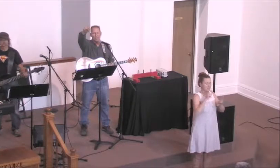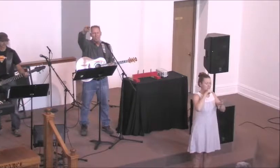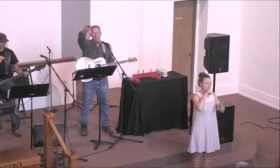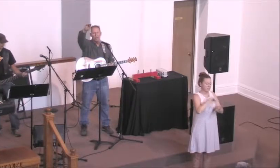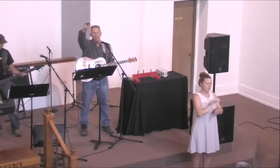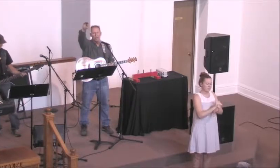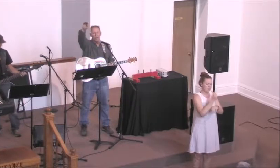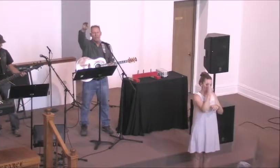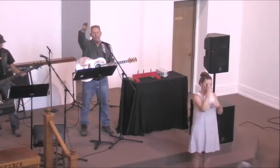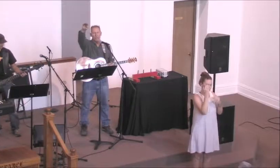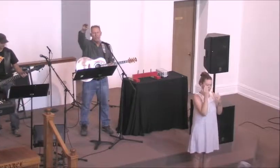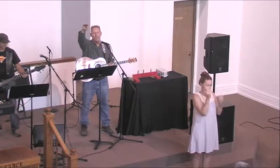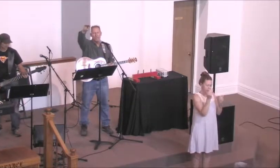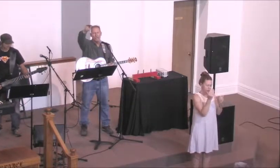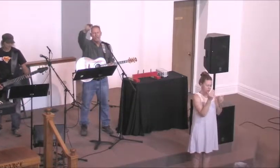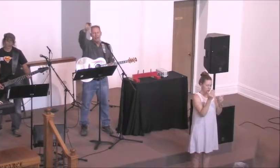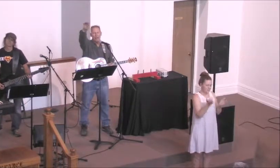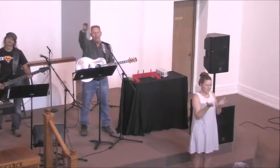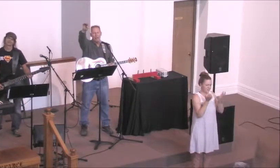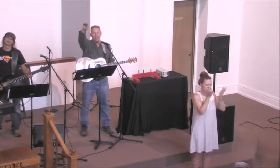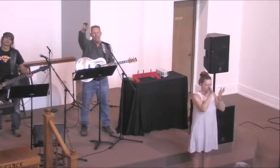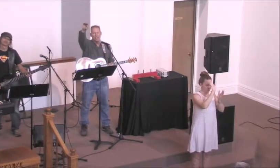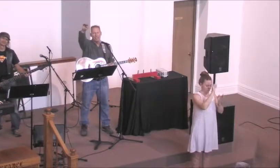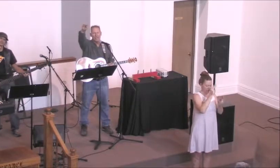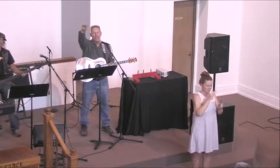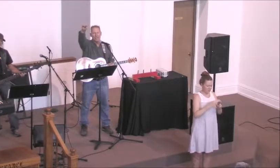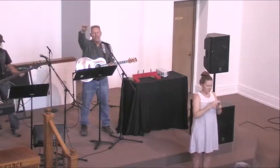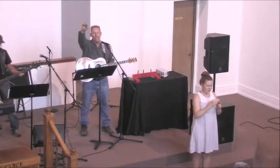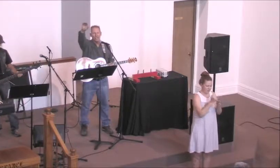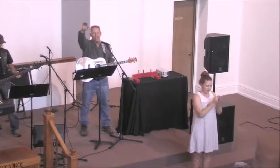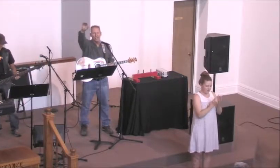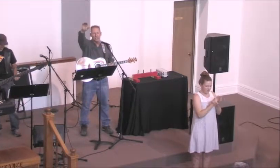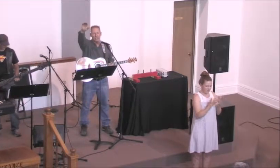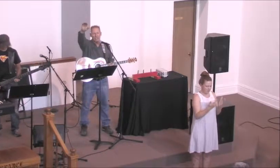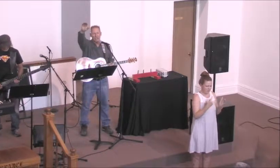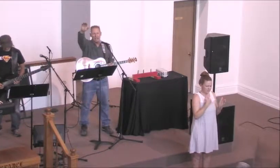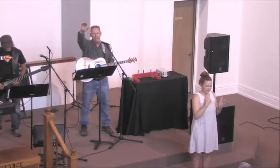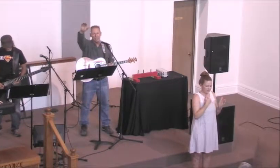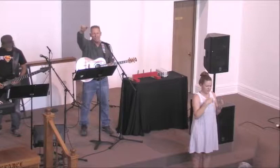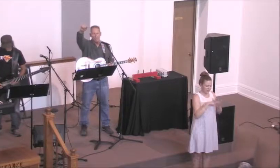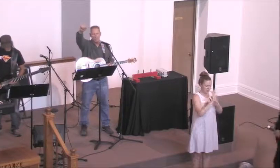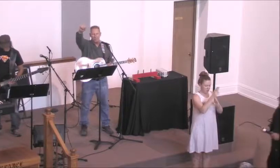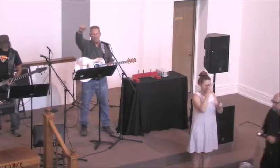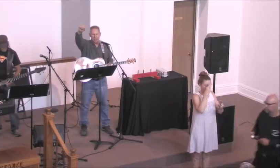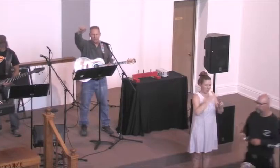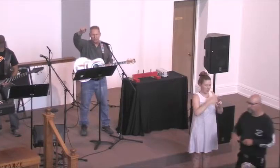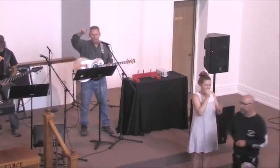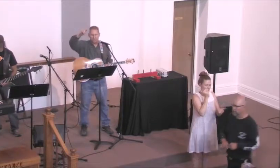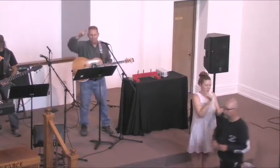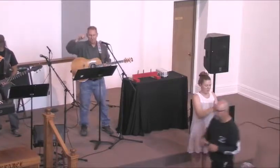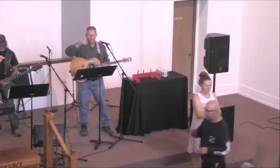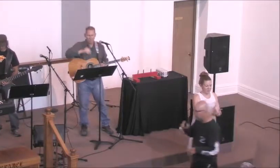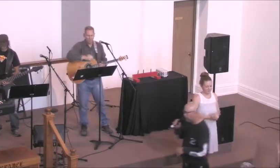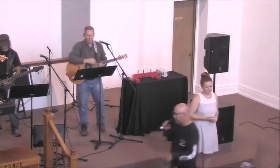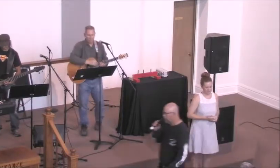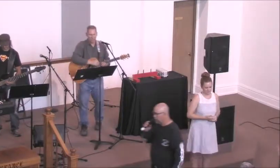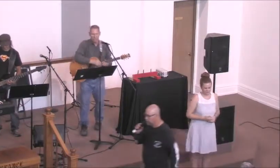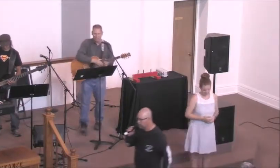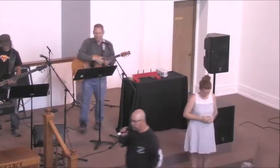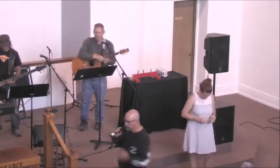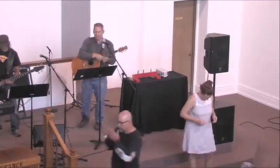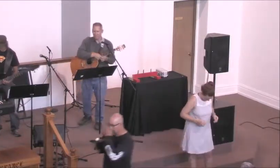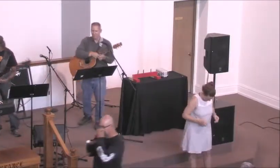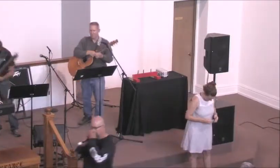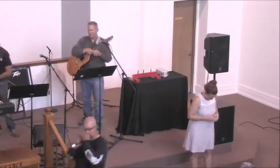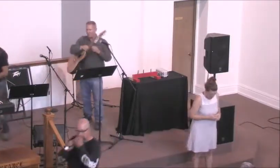place. May you be lifted up in everything that's said and done. In Jesus' mighty name, amen. Right